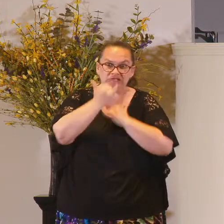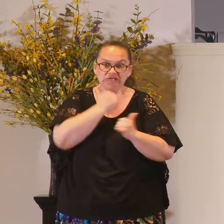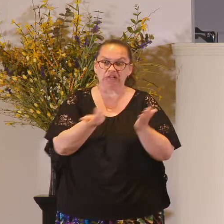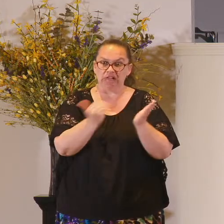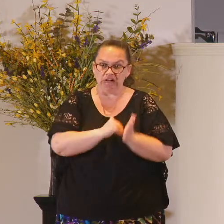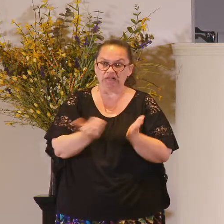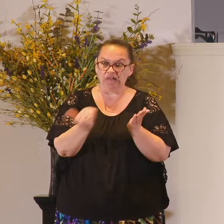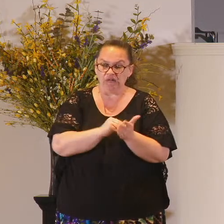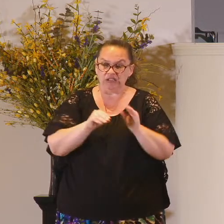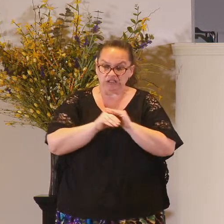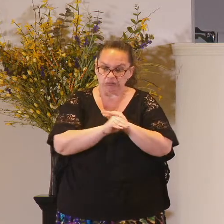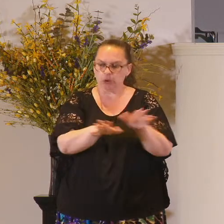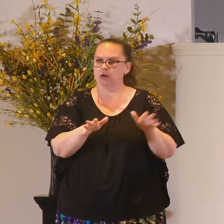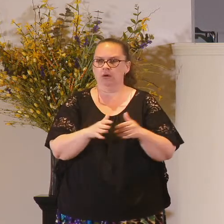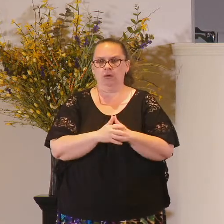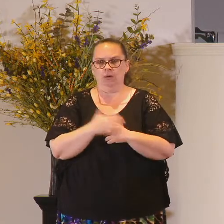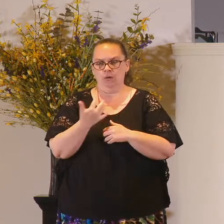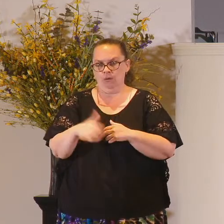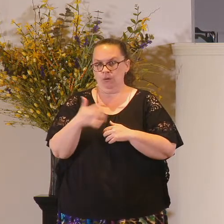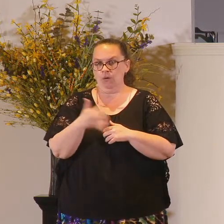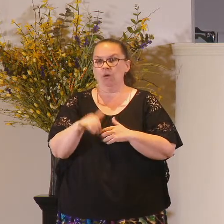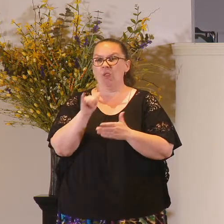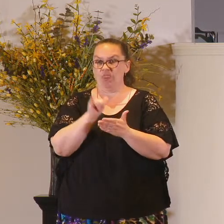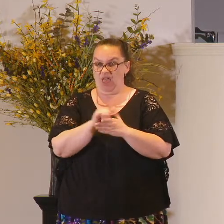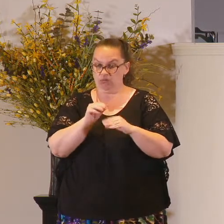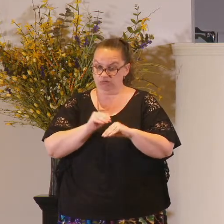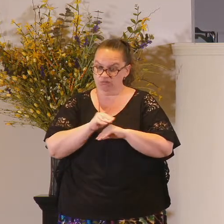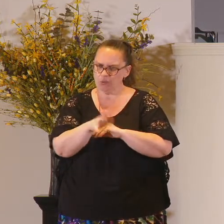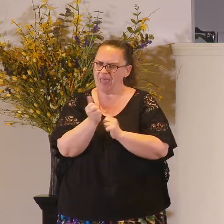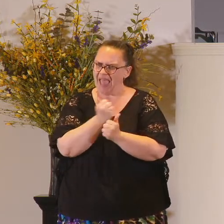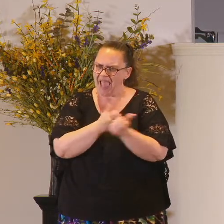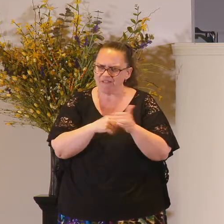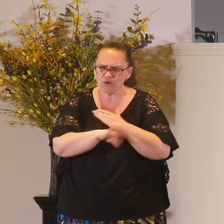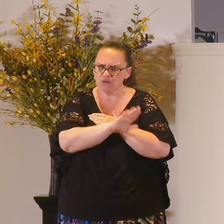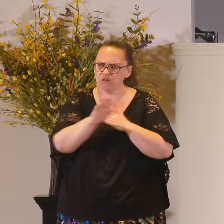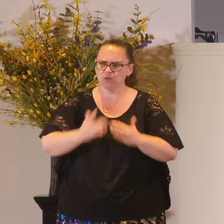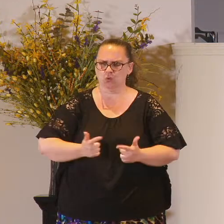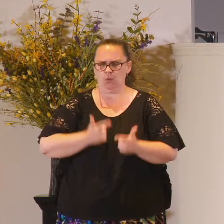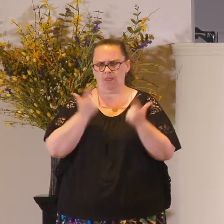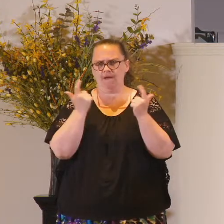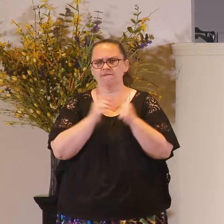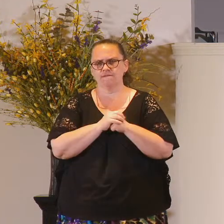and it influences everything it touches.